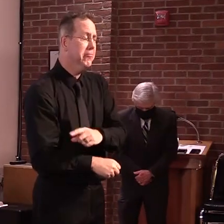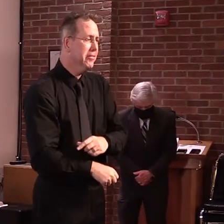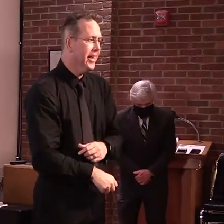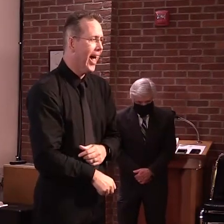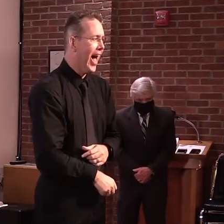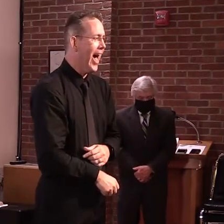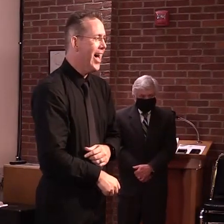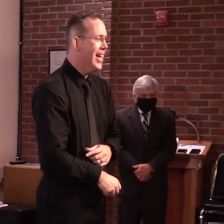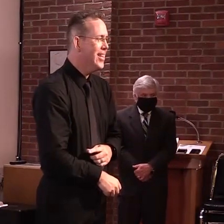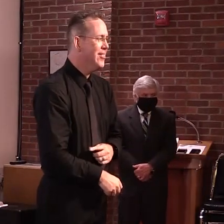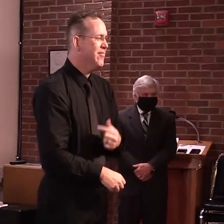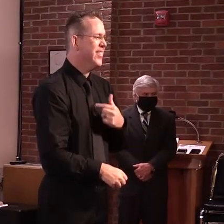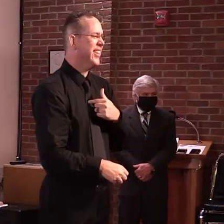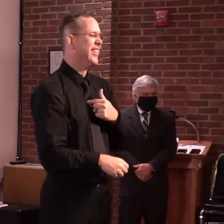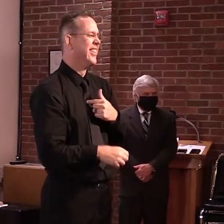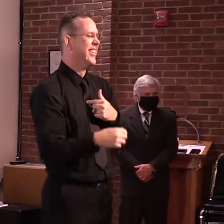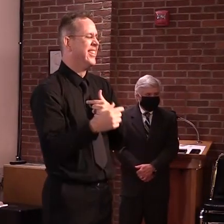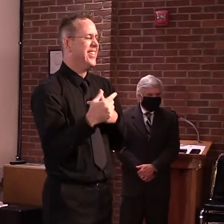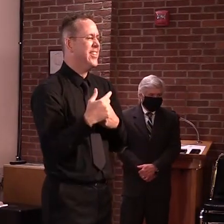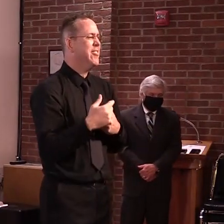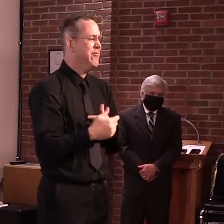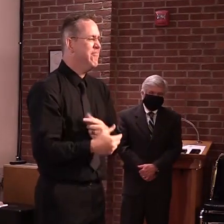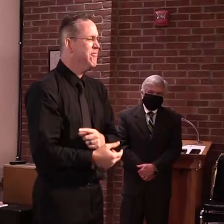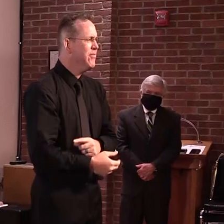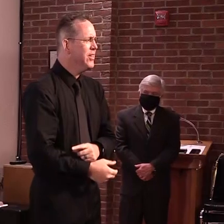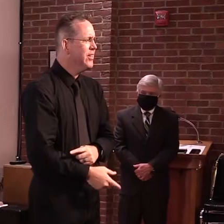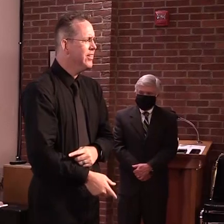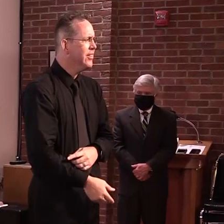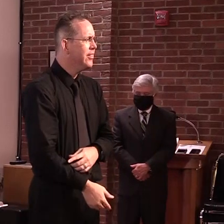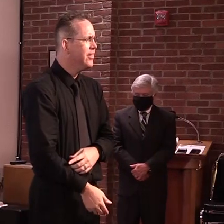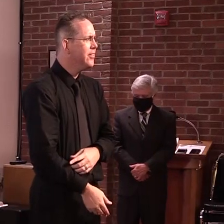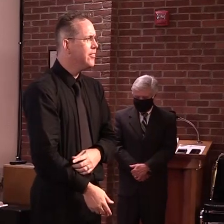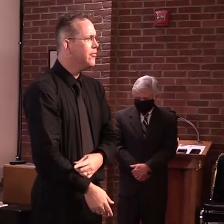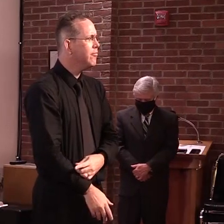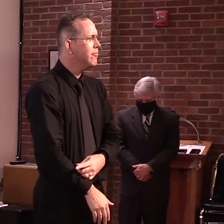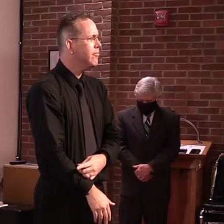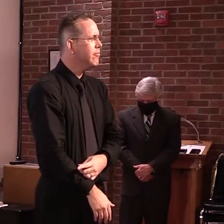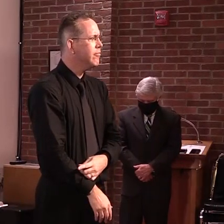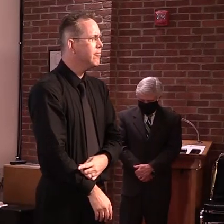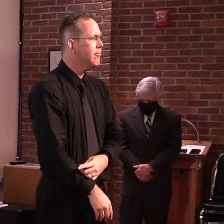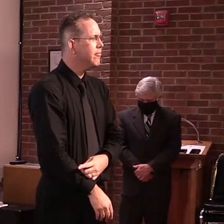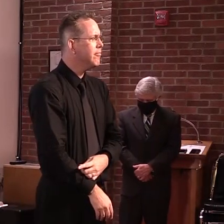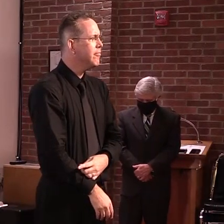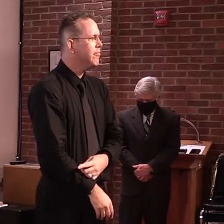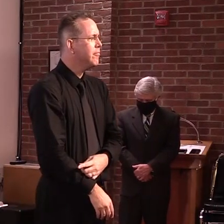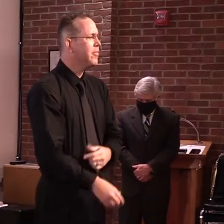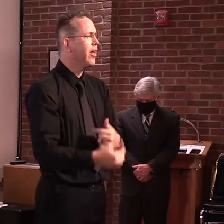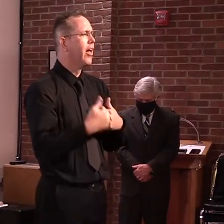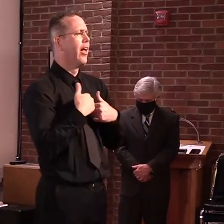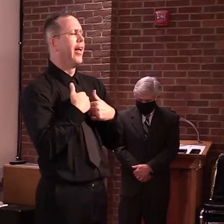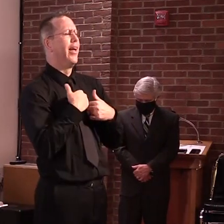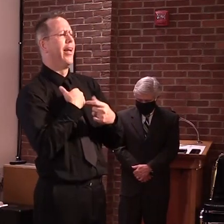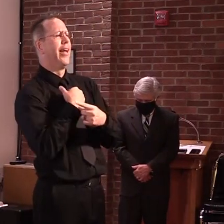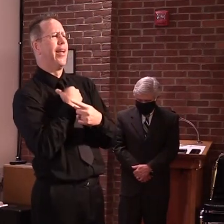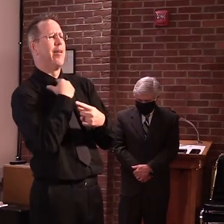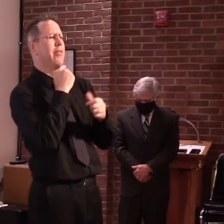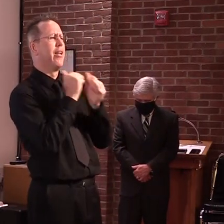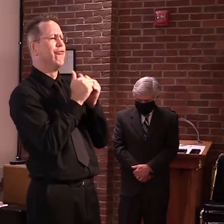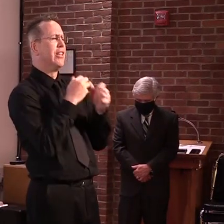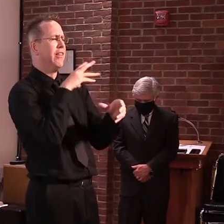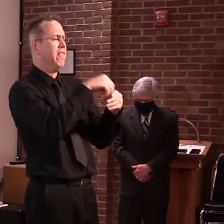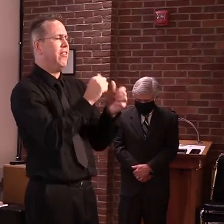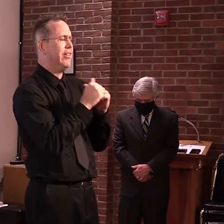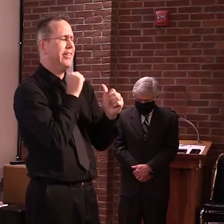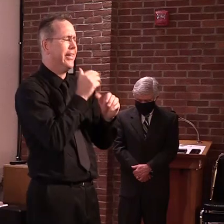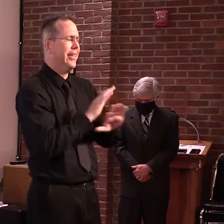Chris Roy, Newport Daily Express. Yes, good morning. Could you speak a little bit about the money that you were talking